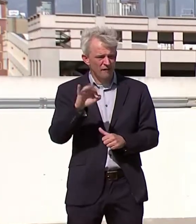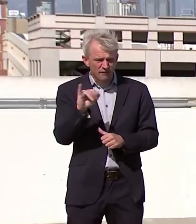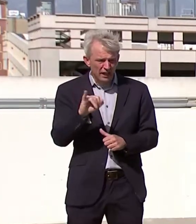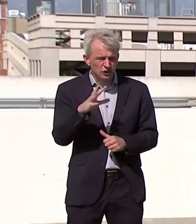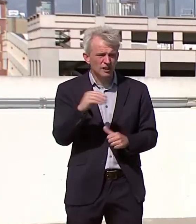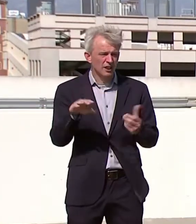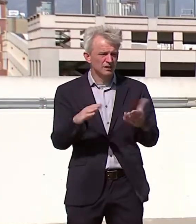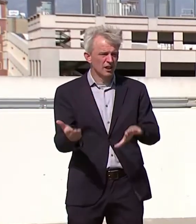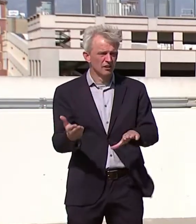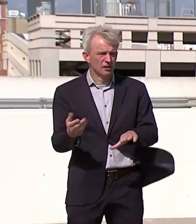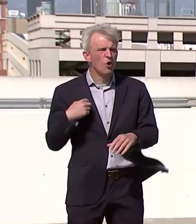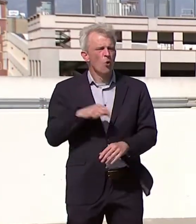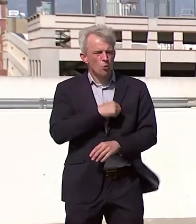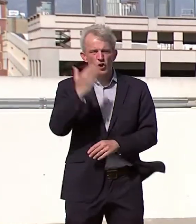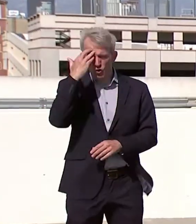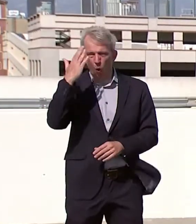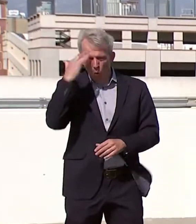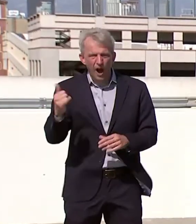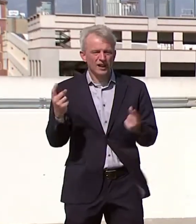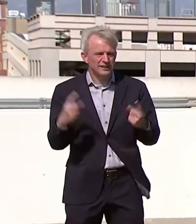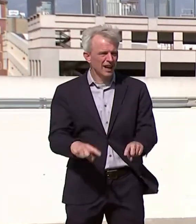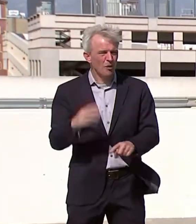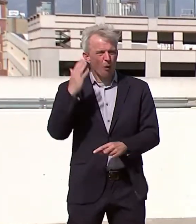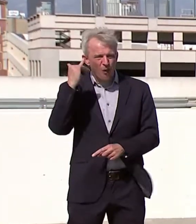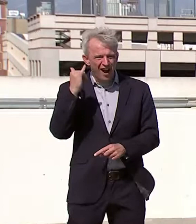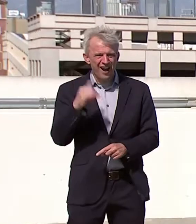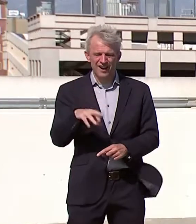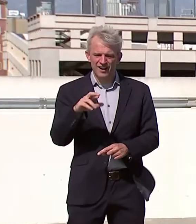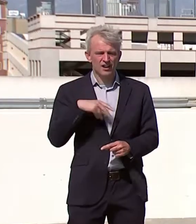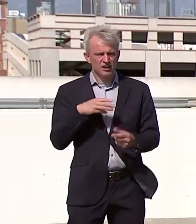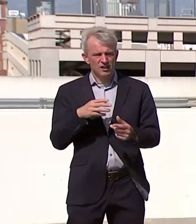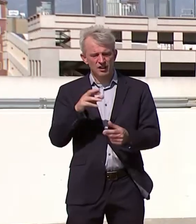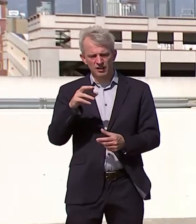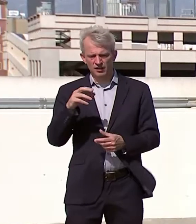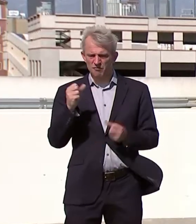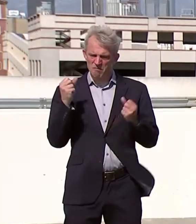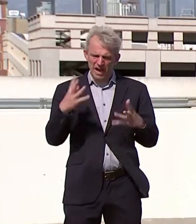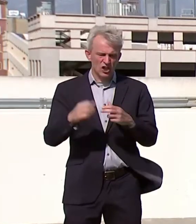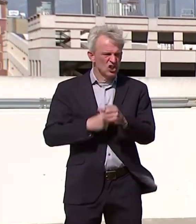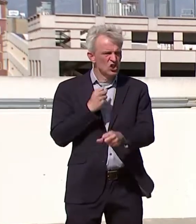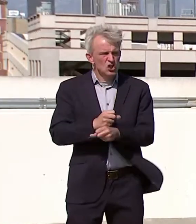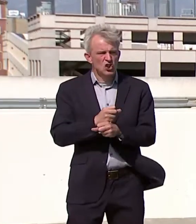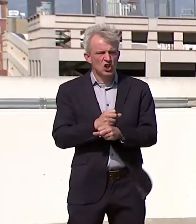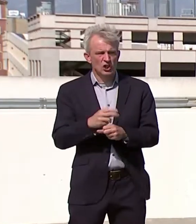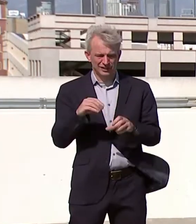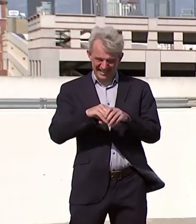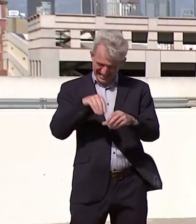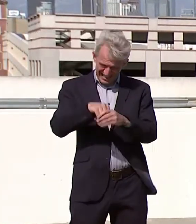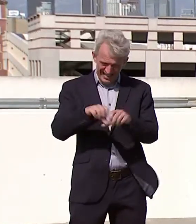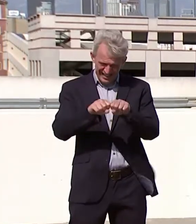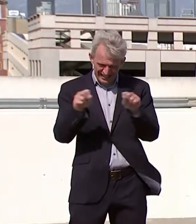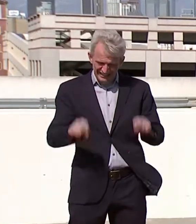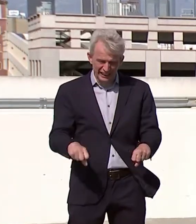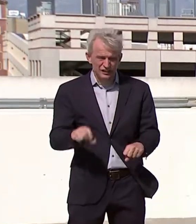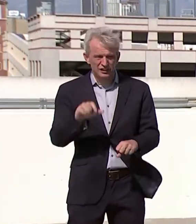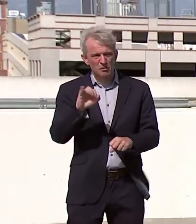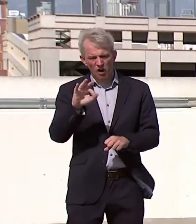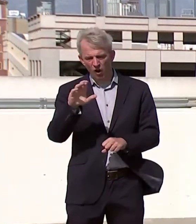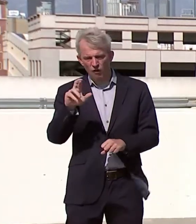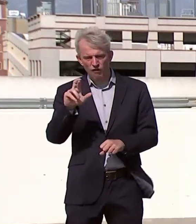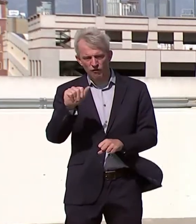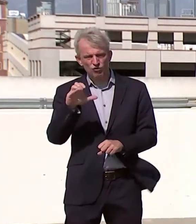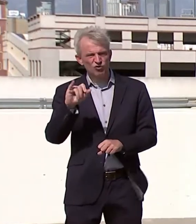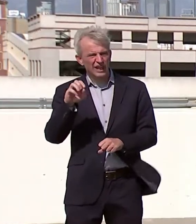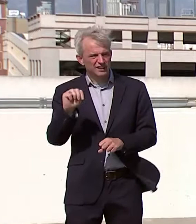happening. Decades of systemic racism and inequitable distribution of the very resources that support good